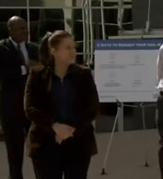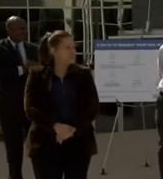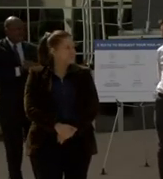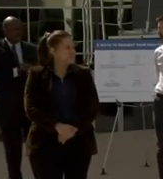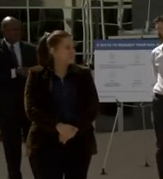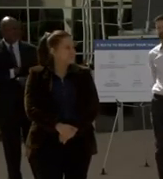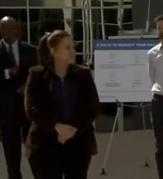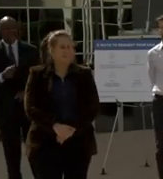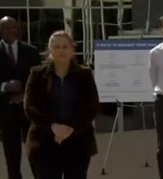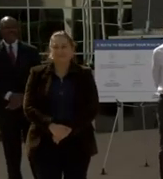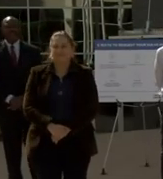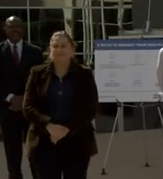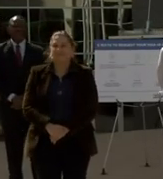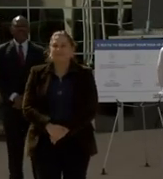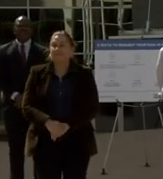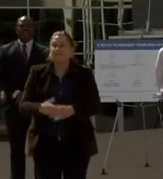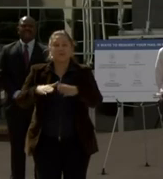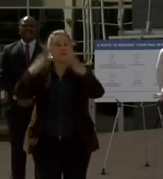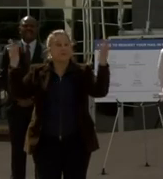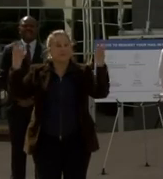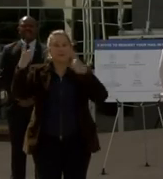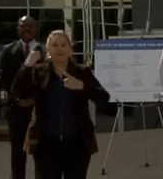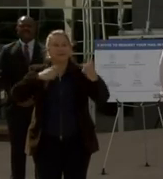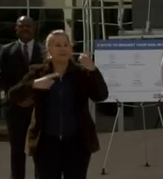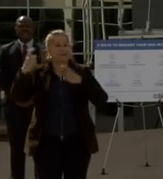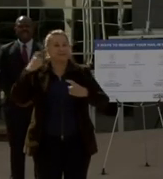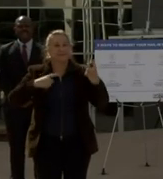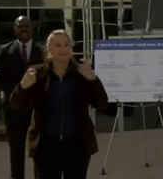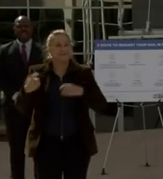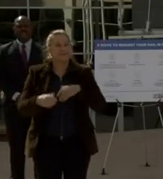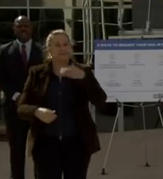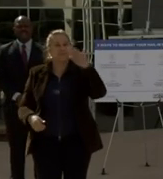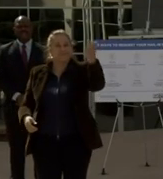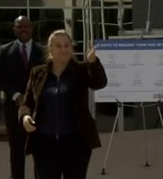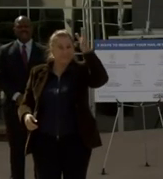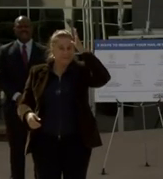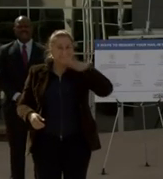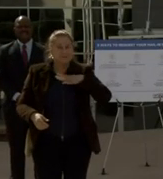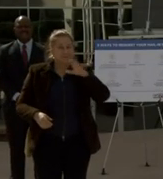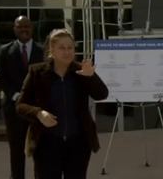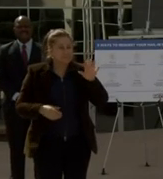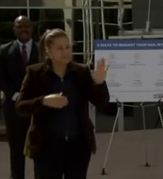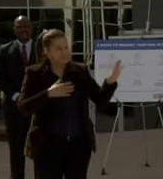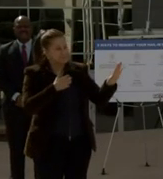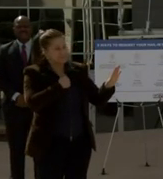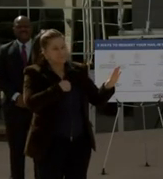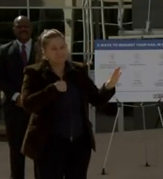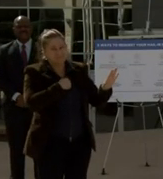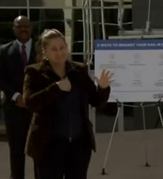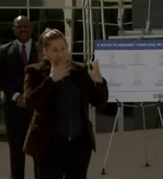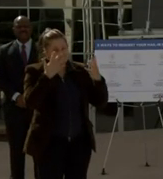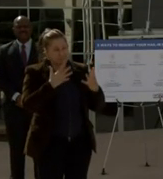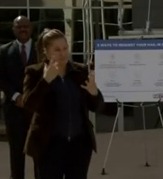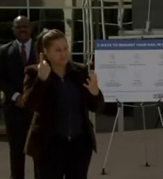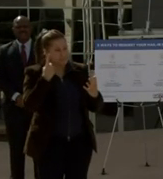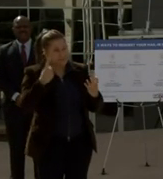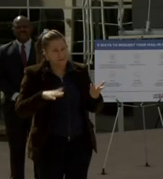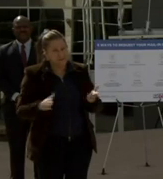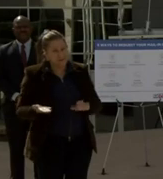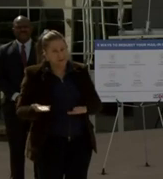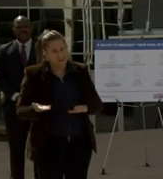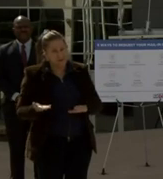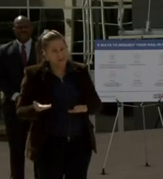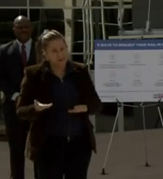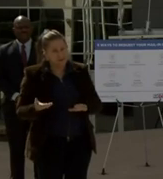Questions? Yes. Well, first of all, I'm so sorry to hear the news. I mean, had you been made aware ahead of time that